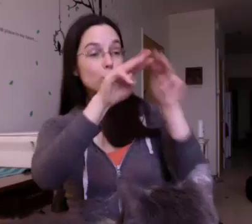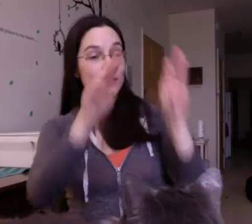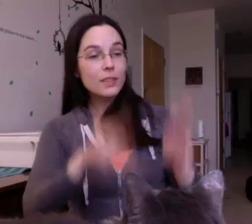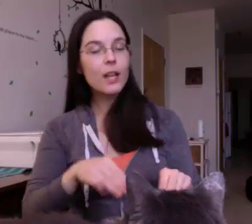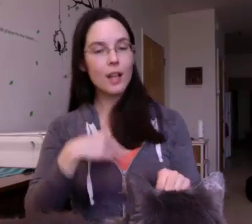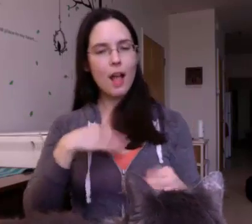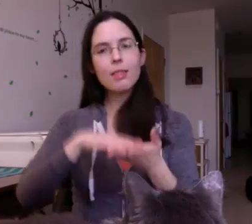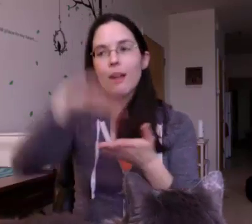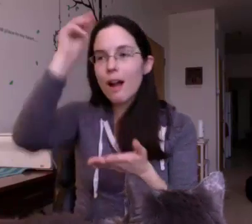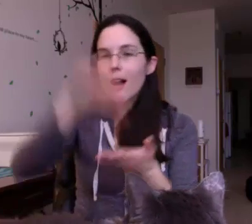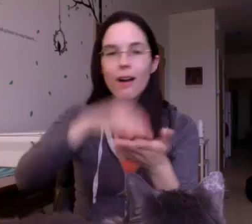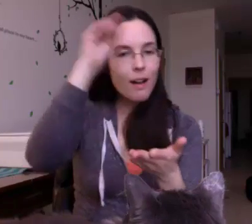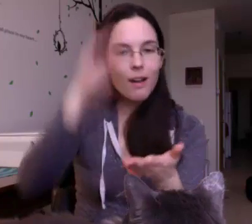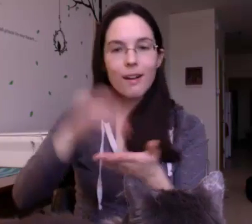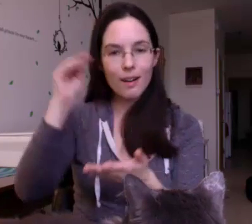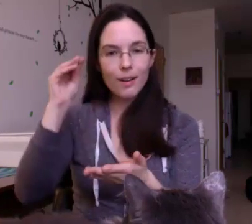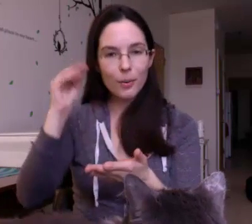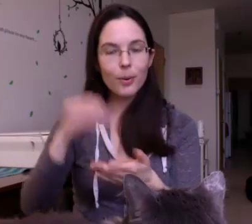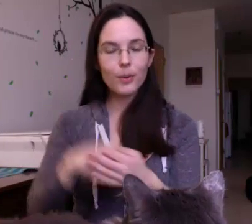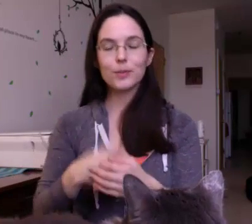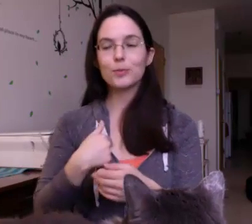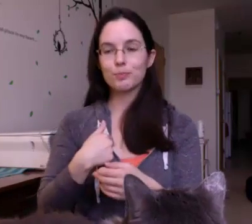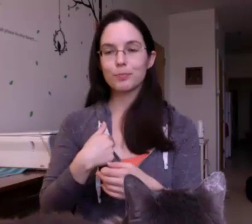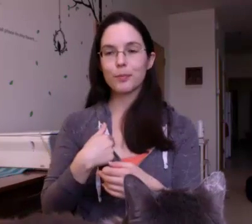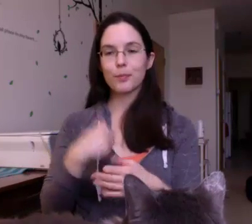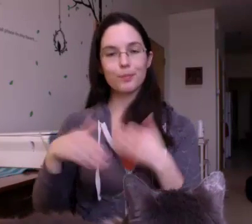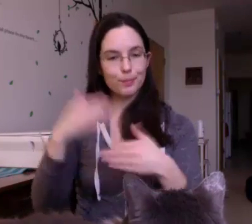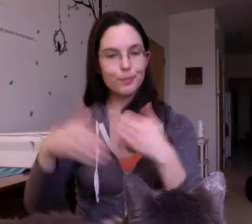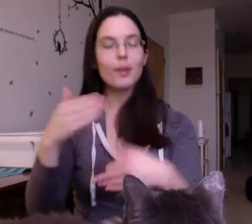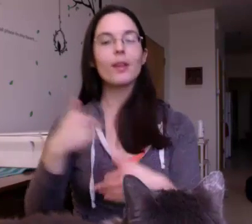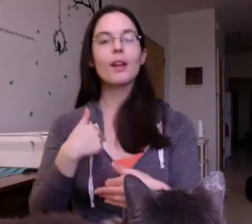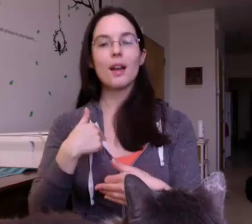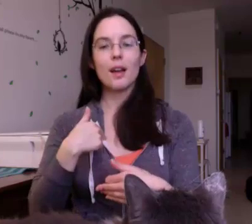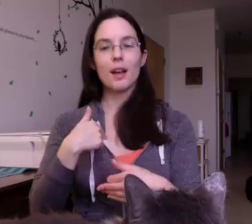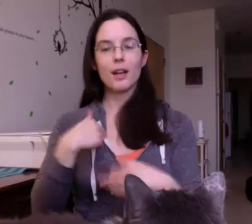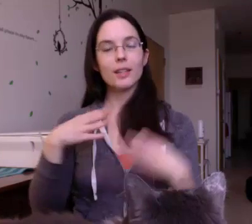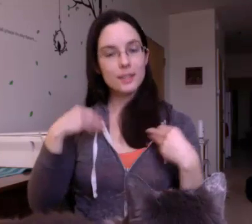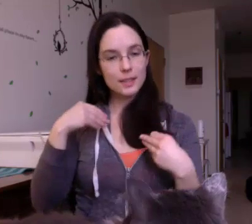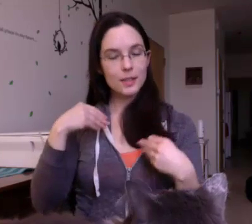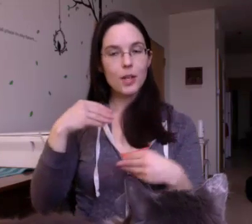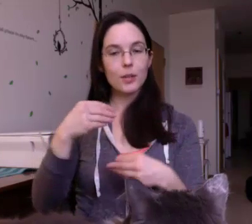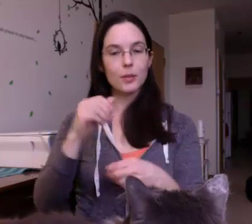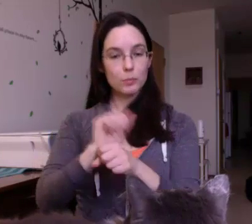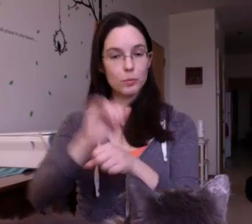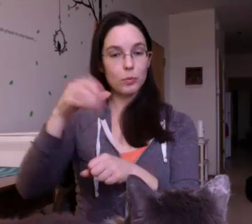tried to put this desire to make it more accessible with technology together. So we formed a team, a great team of